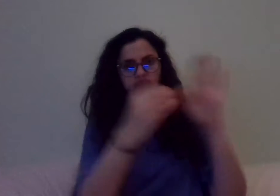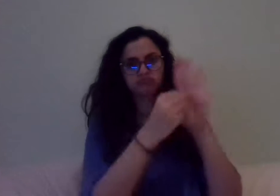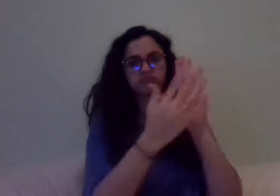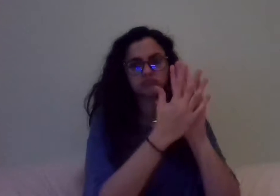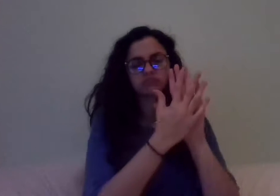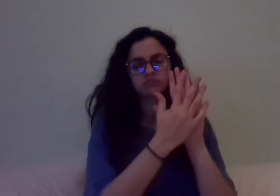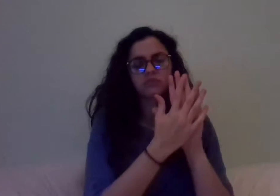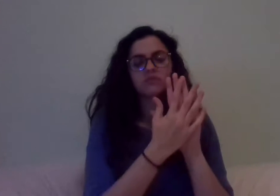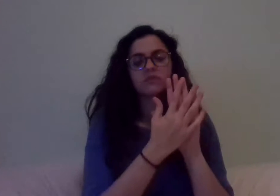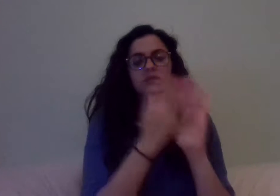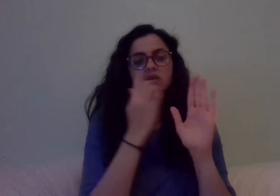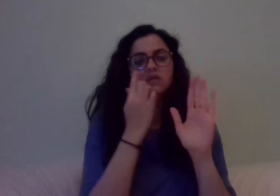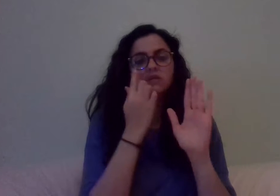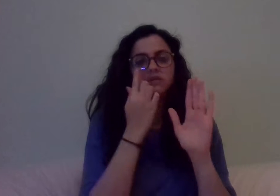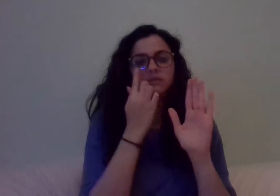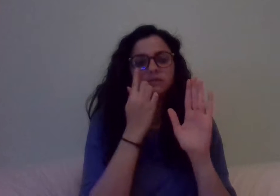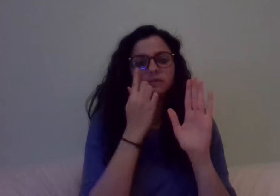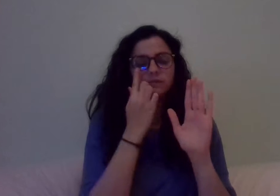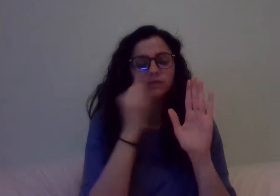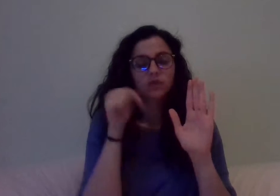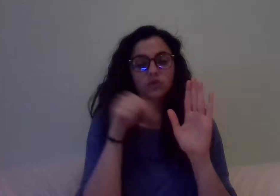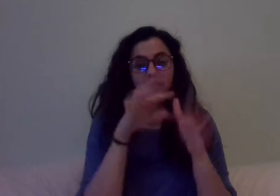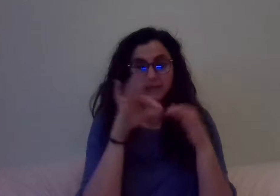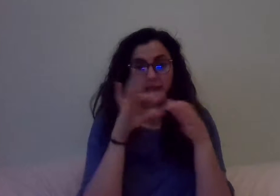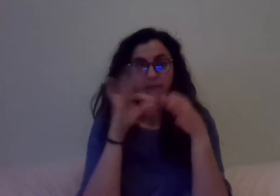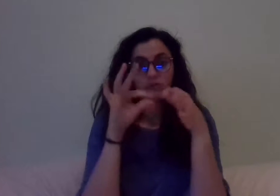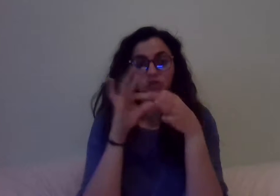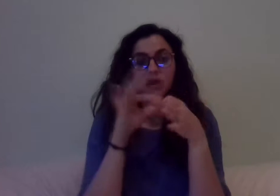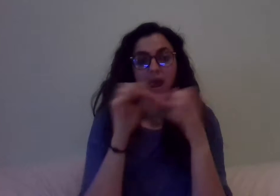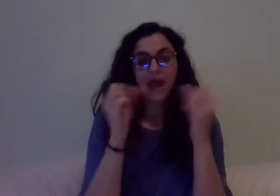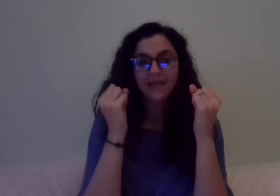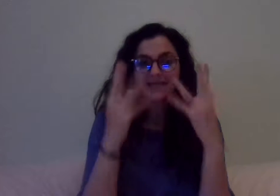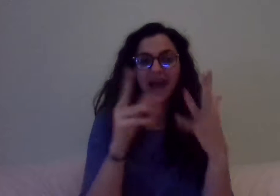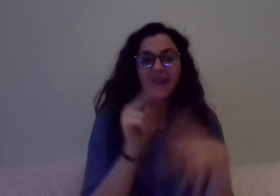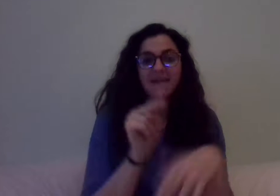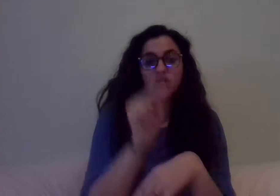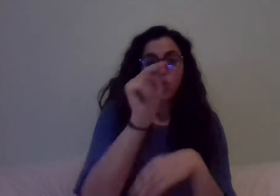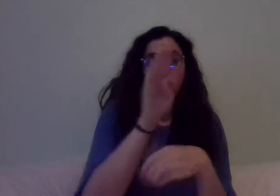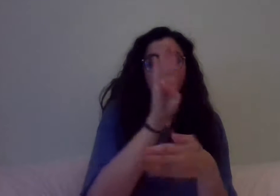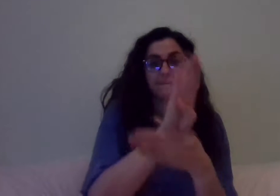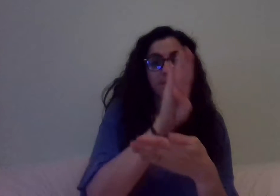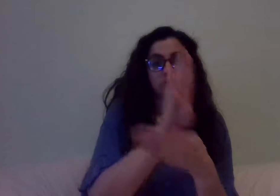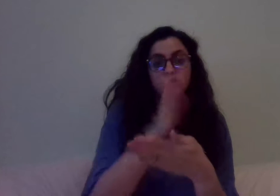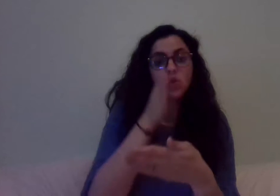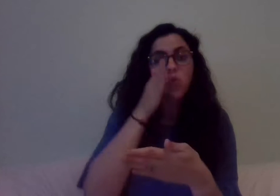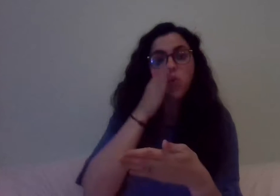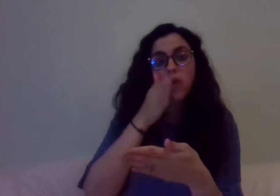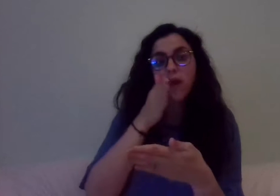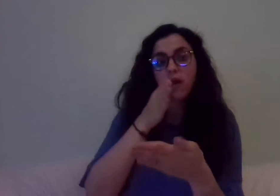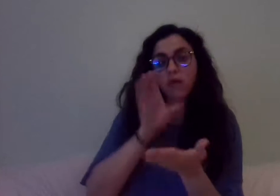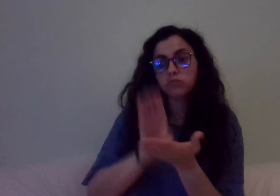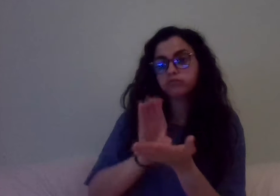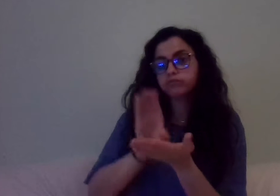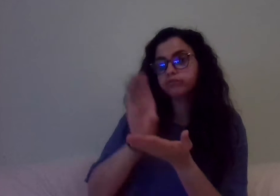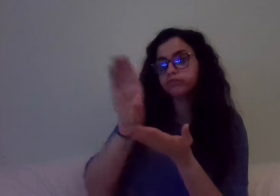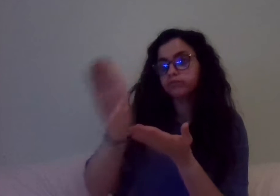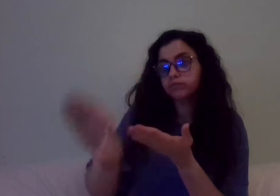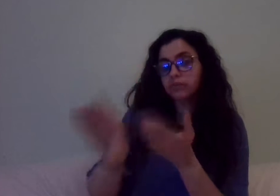that a lot of the northern industries were going to be paying for the passage of people coming from the south to the north.